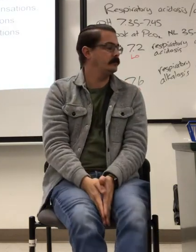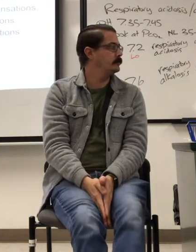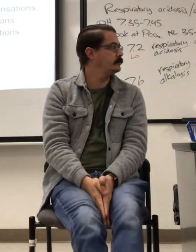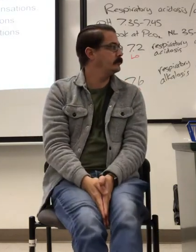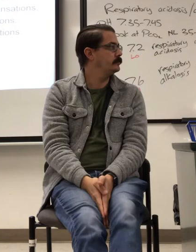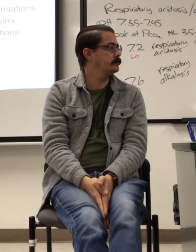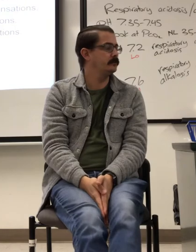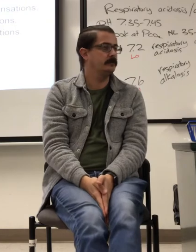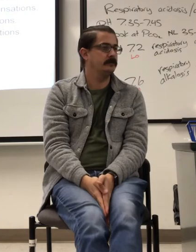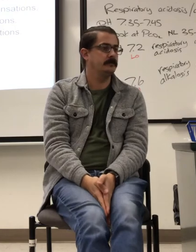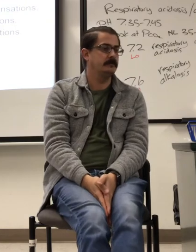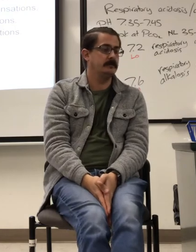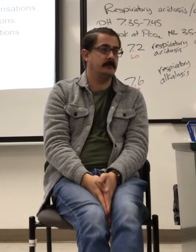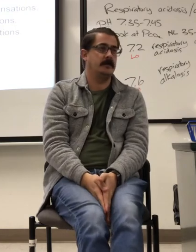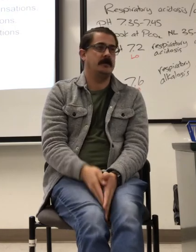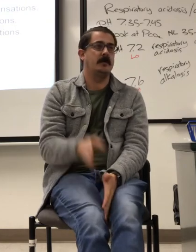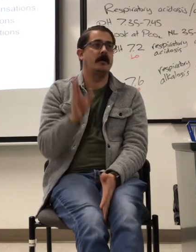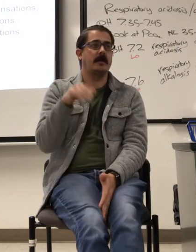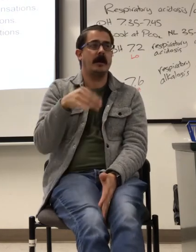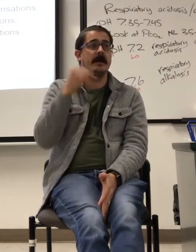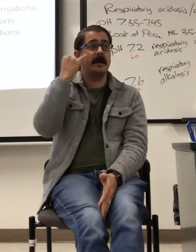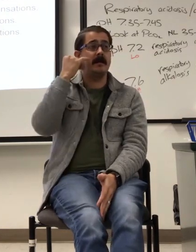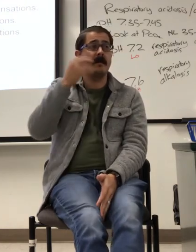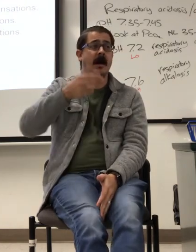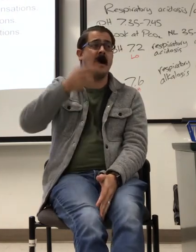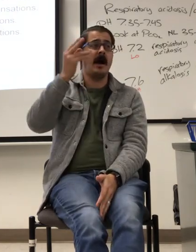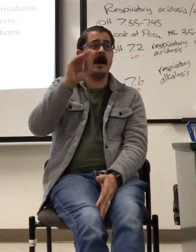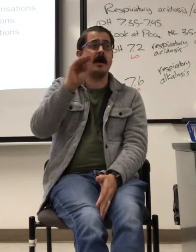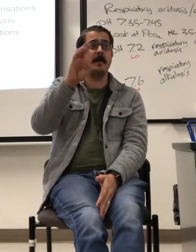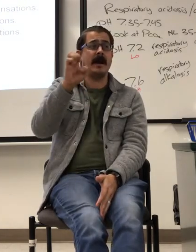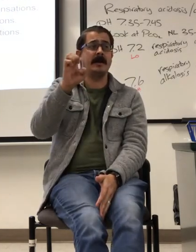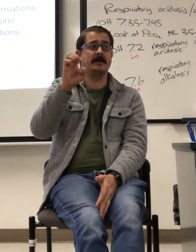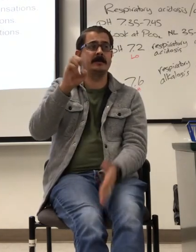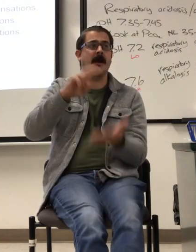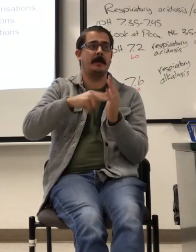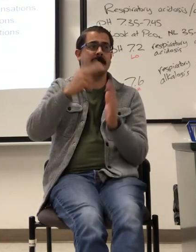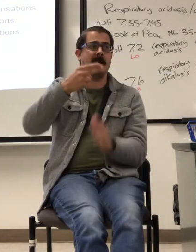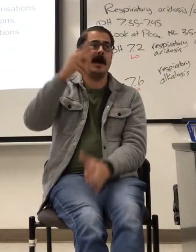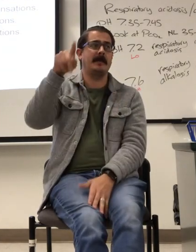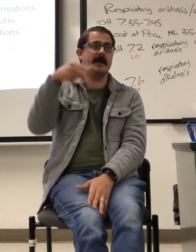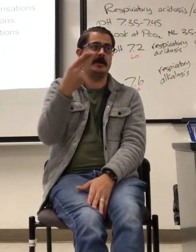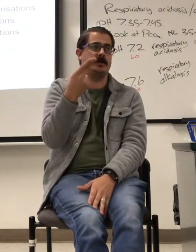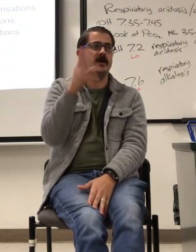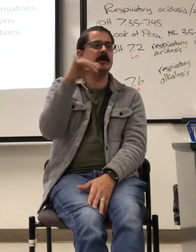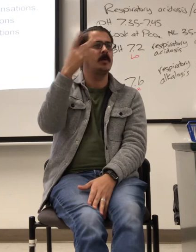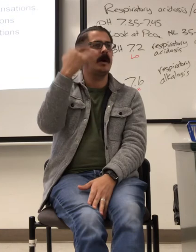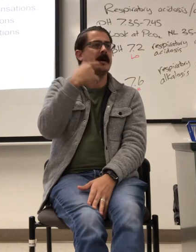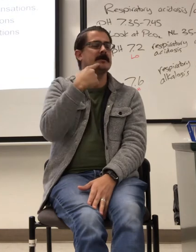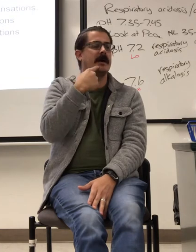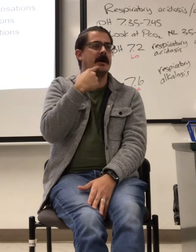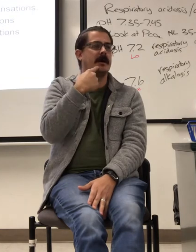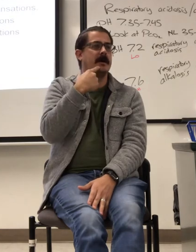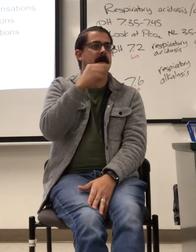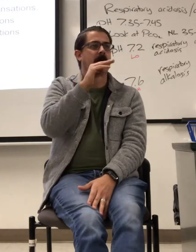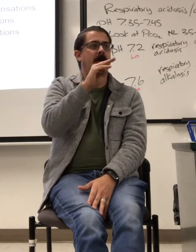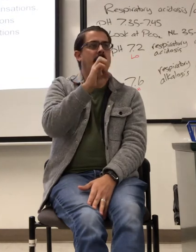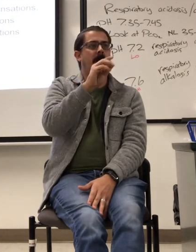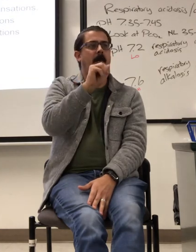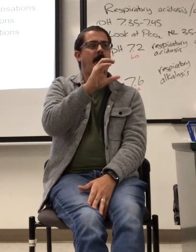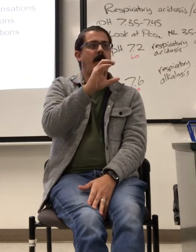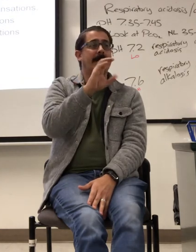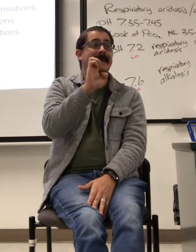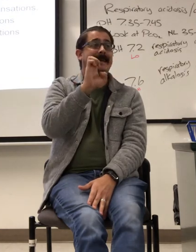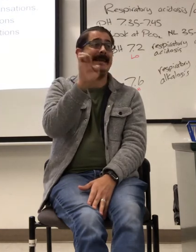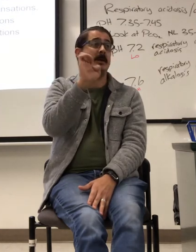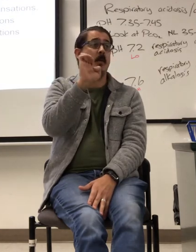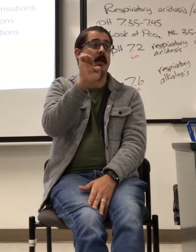So the trend there is, if you have high base, high pH. That's why I say metabolic equal, because